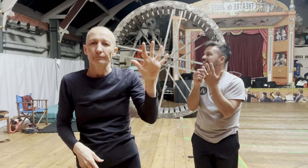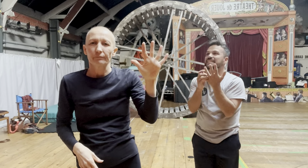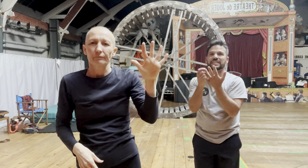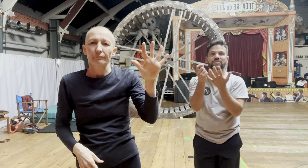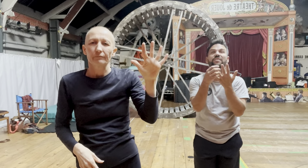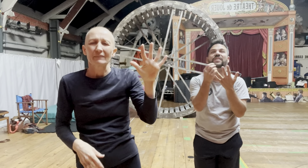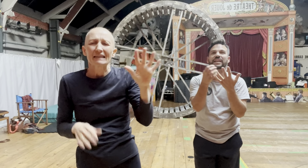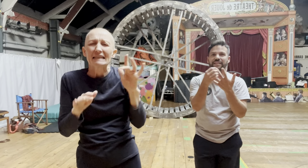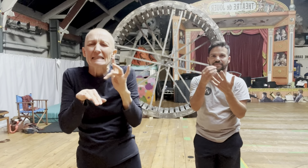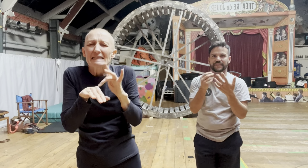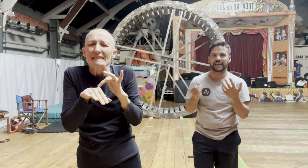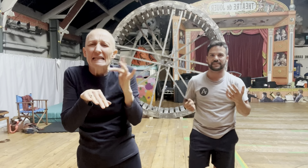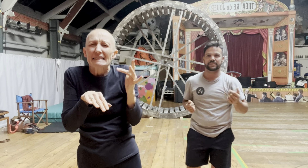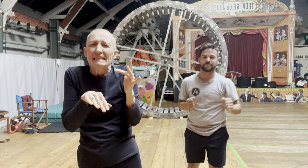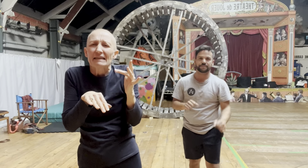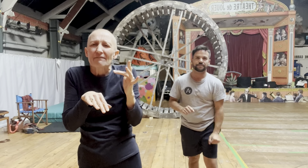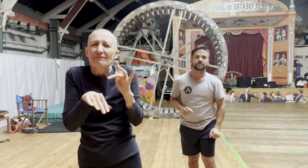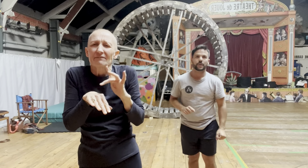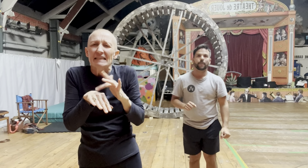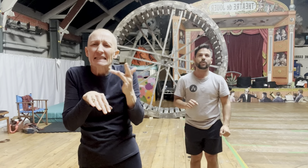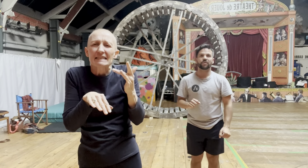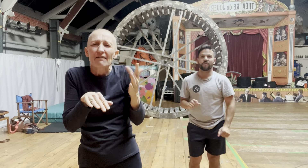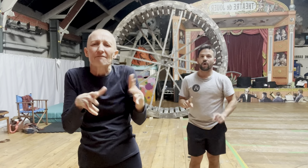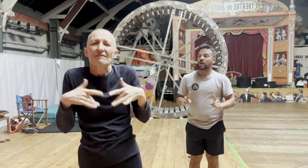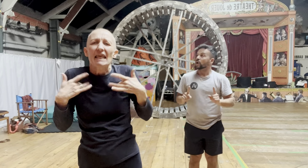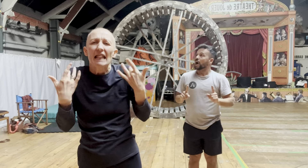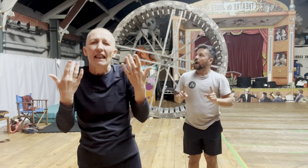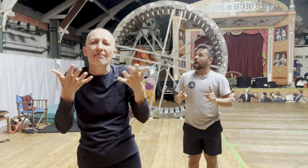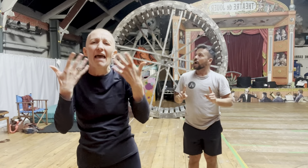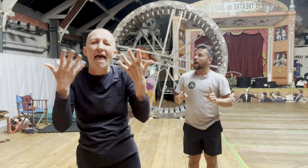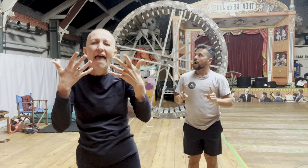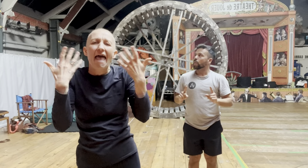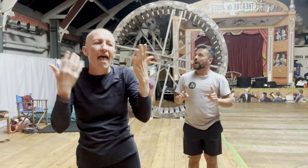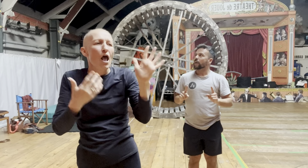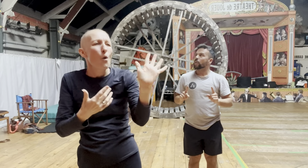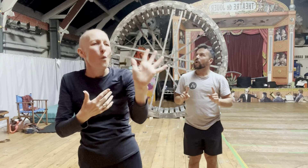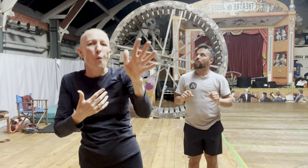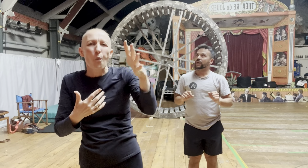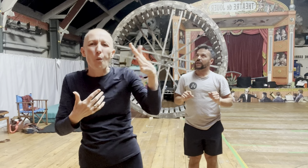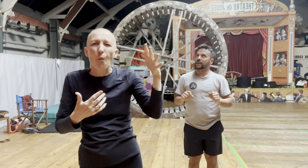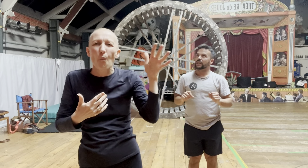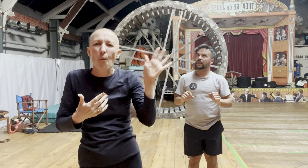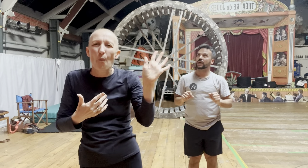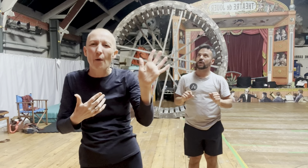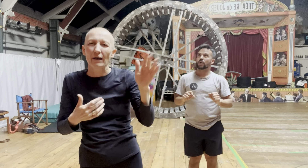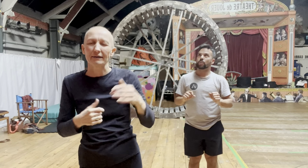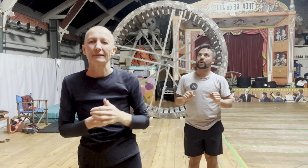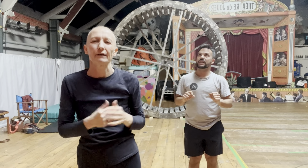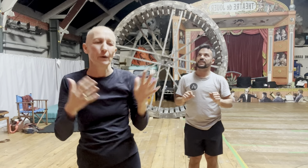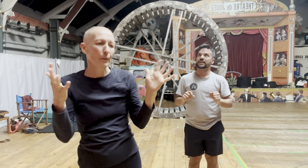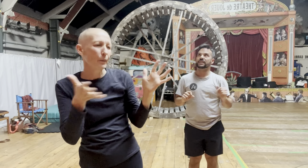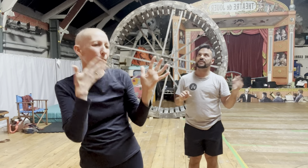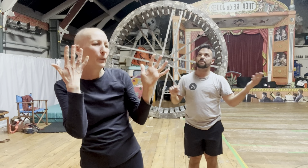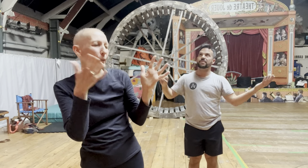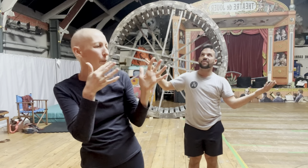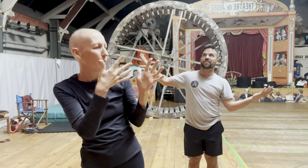sensitive to feel. Yes. Beautiful. Where were we? We did